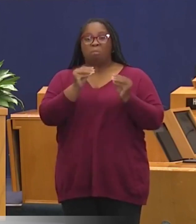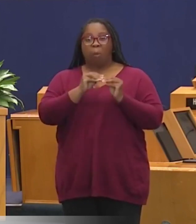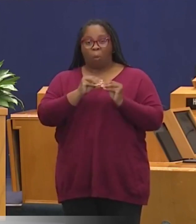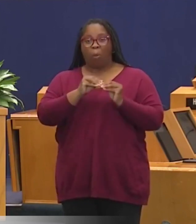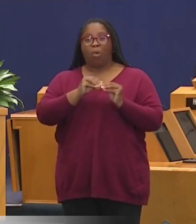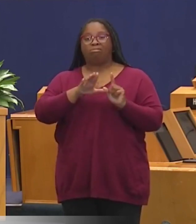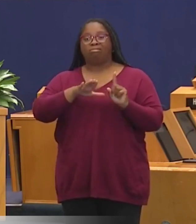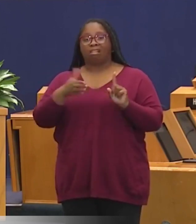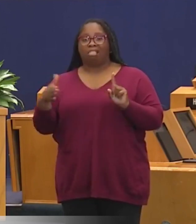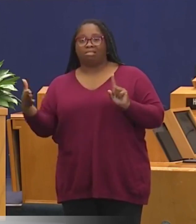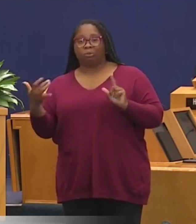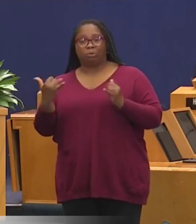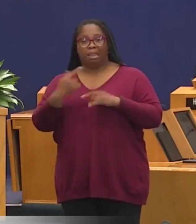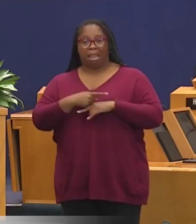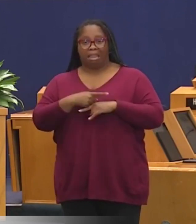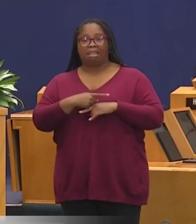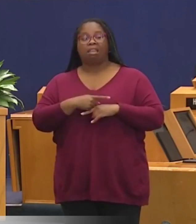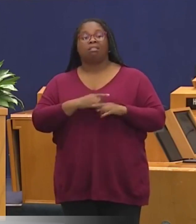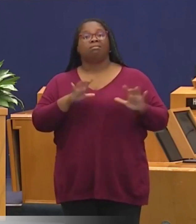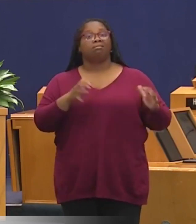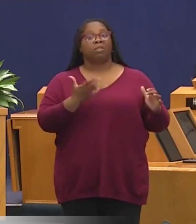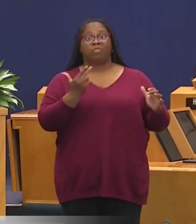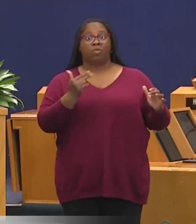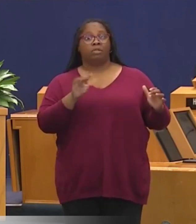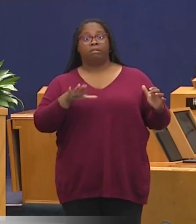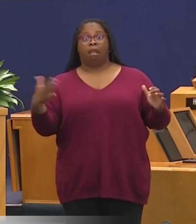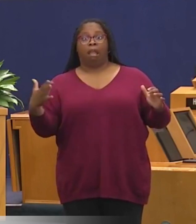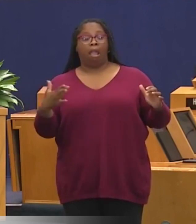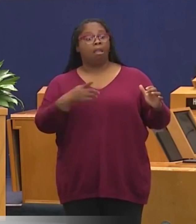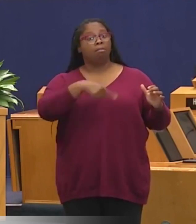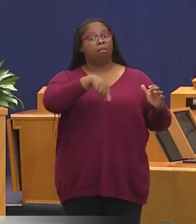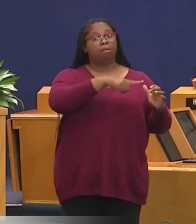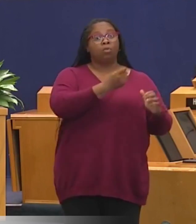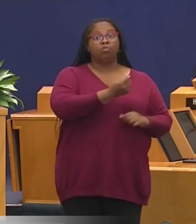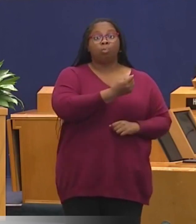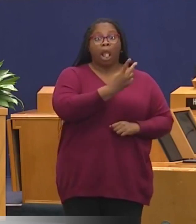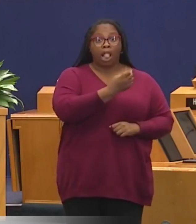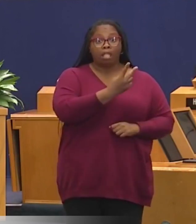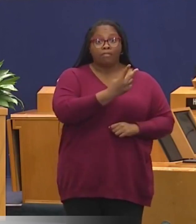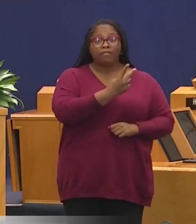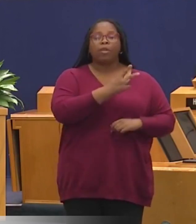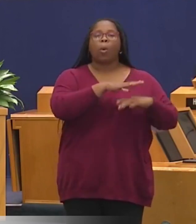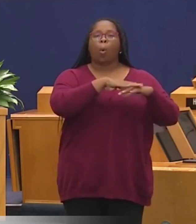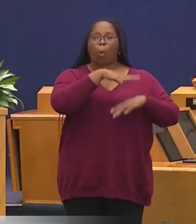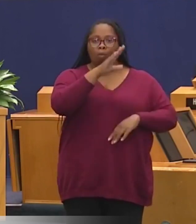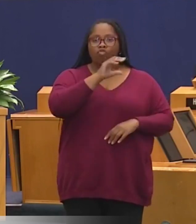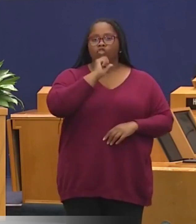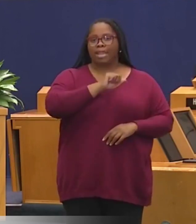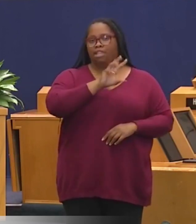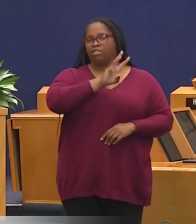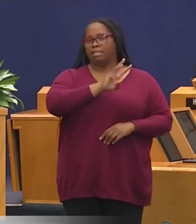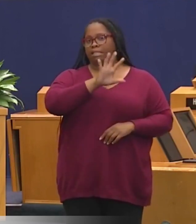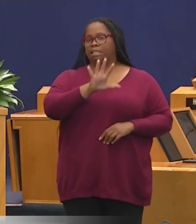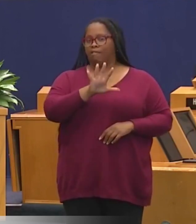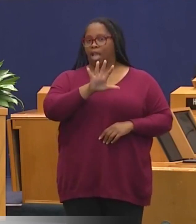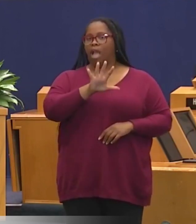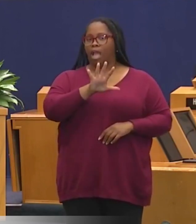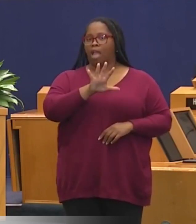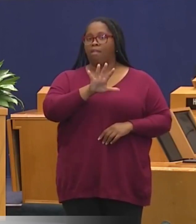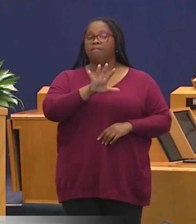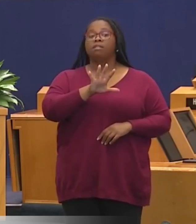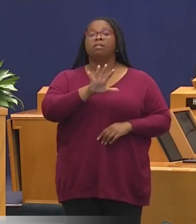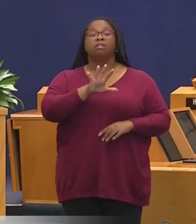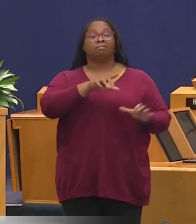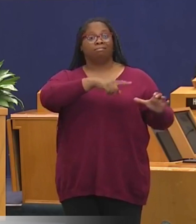today. 12 of the people who passed away were over the age of 65, and